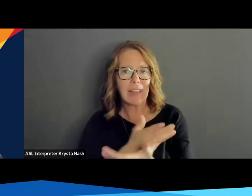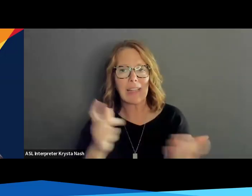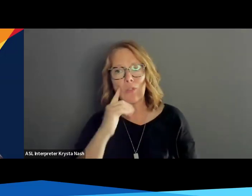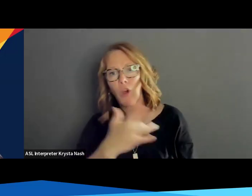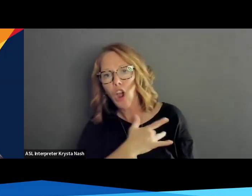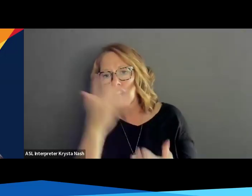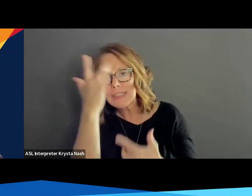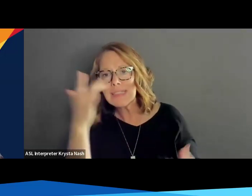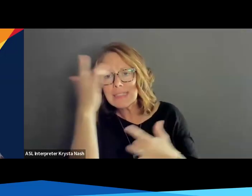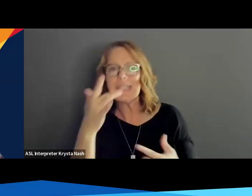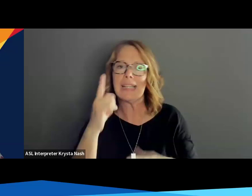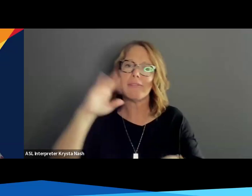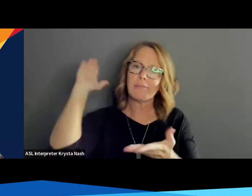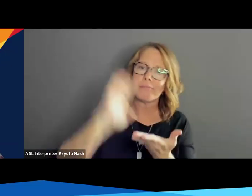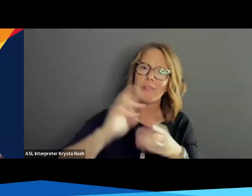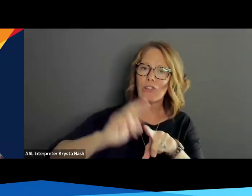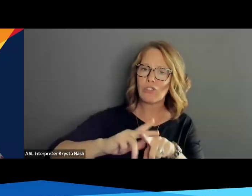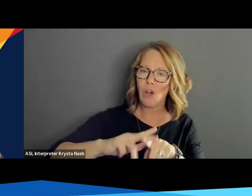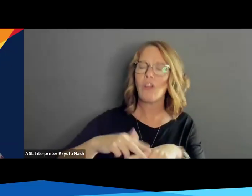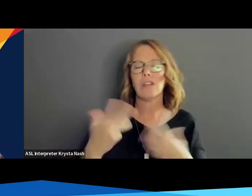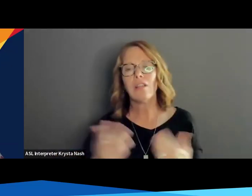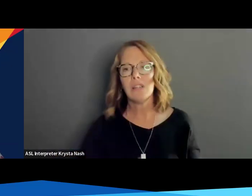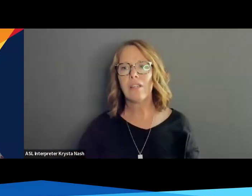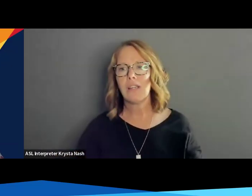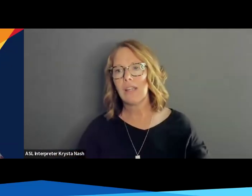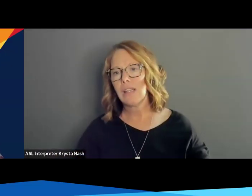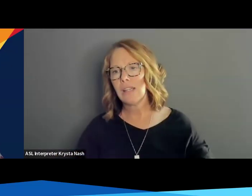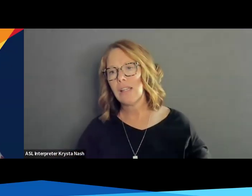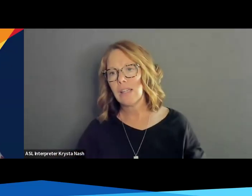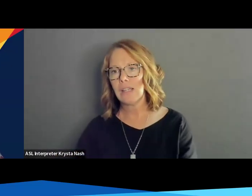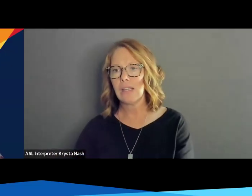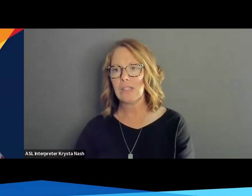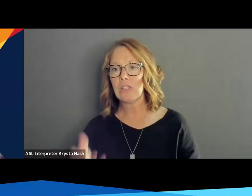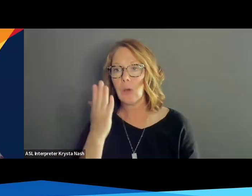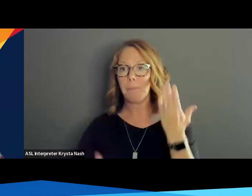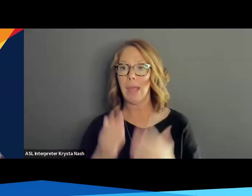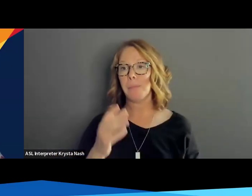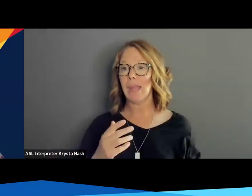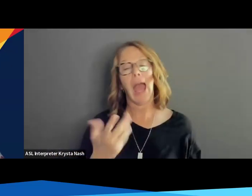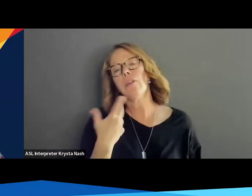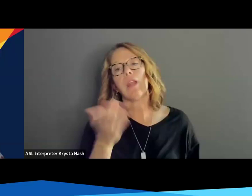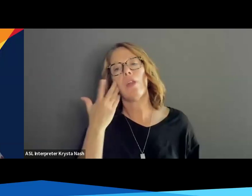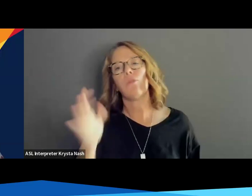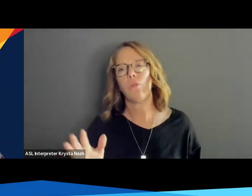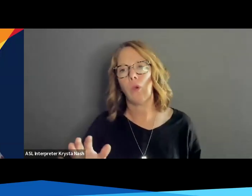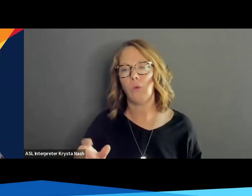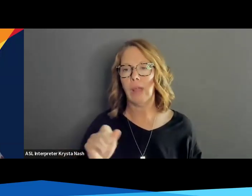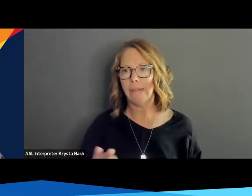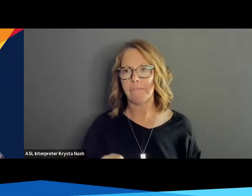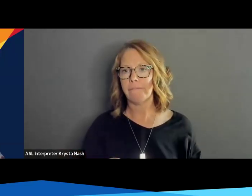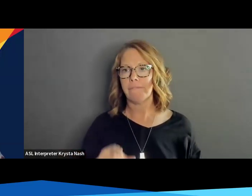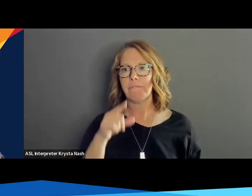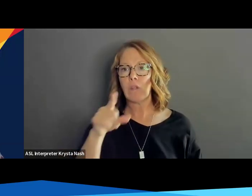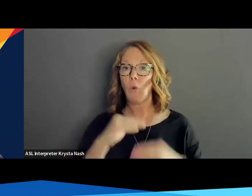you have to reduce your salt. And it may be just by not having so much of these things. I have no idea if